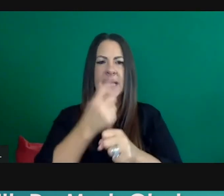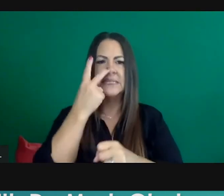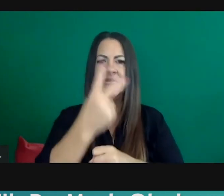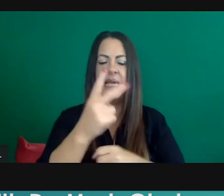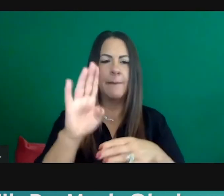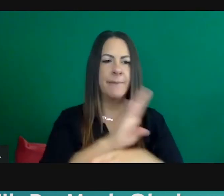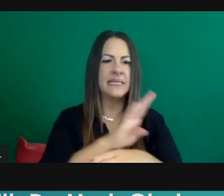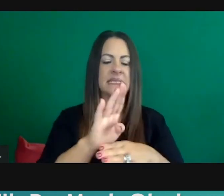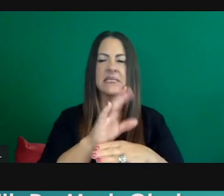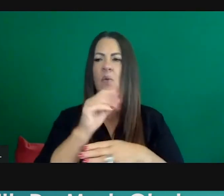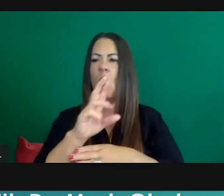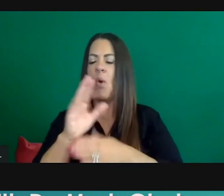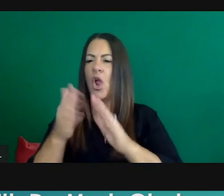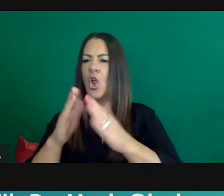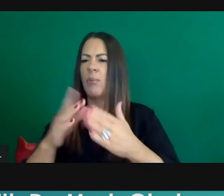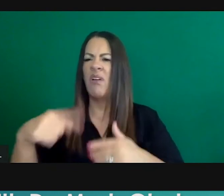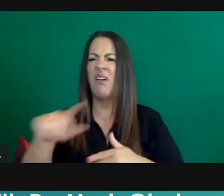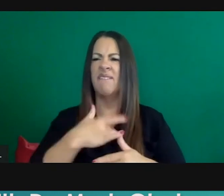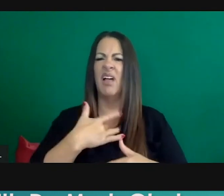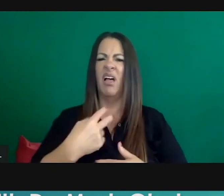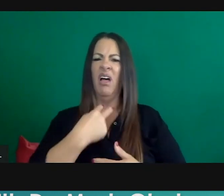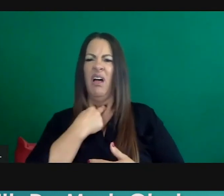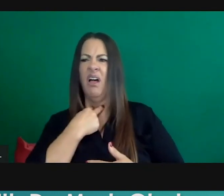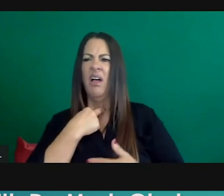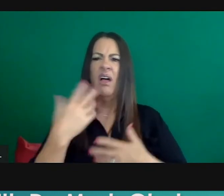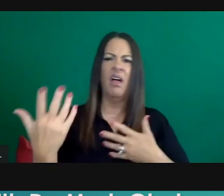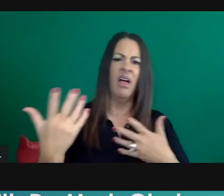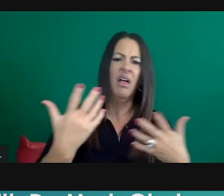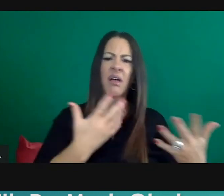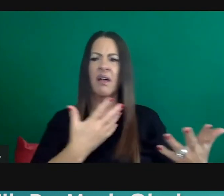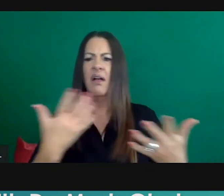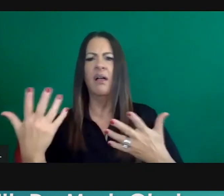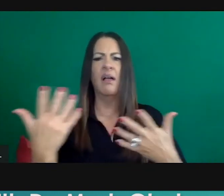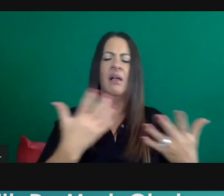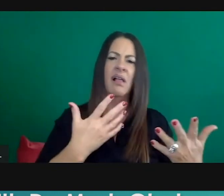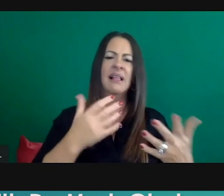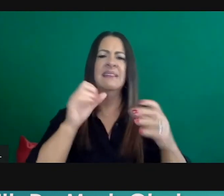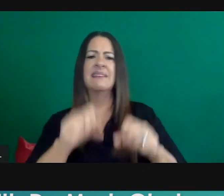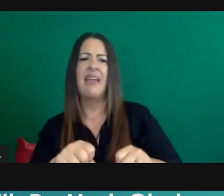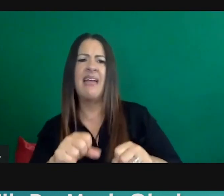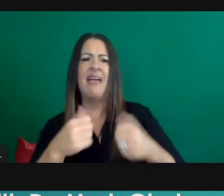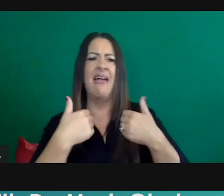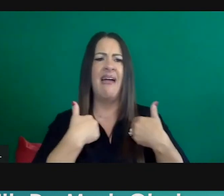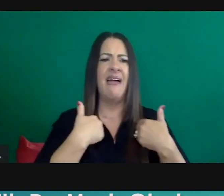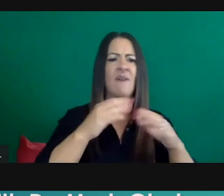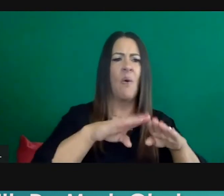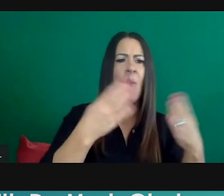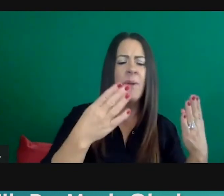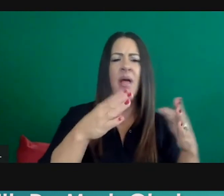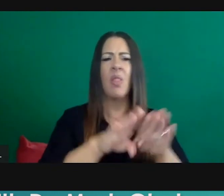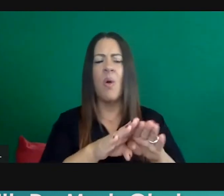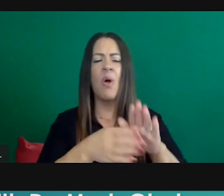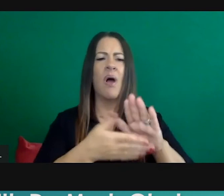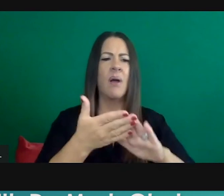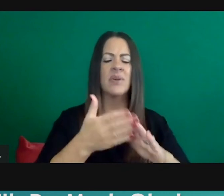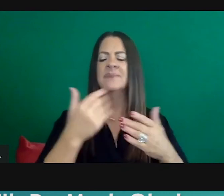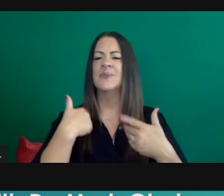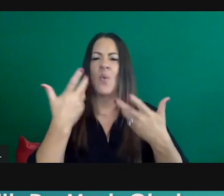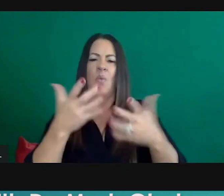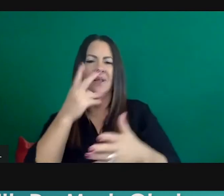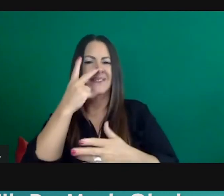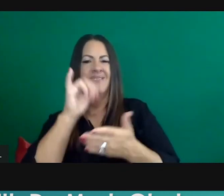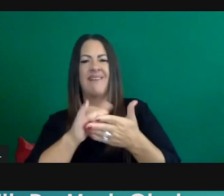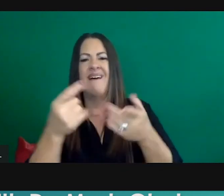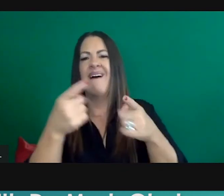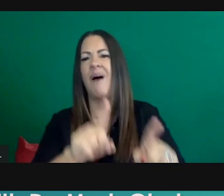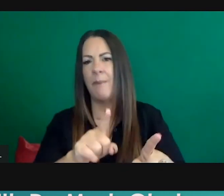to feel sort of stuck in the middle, going back and forth between having some level of operations and then bringing that back down. So our